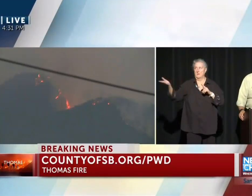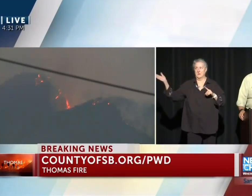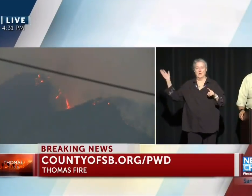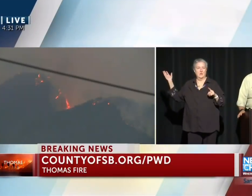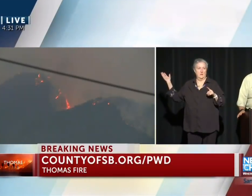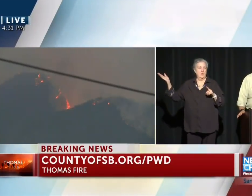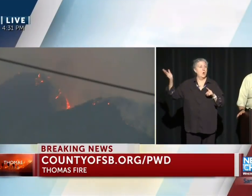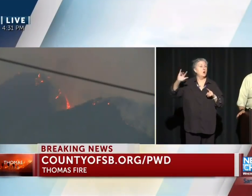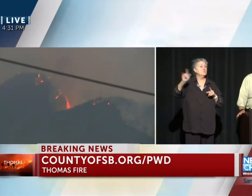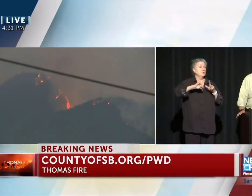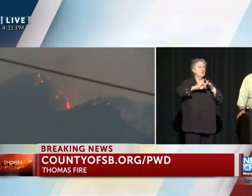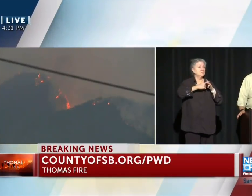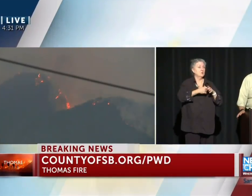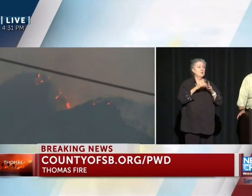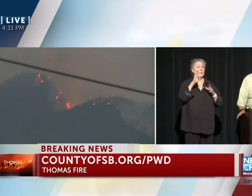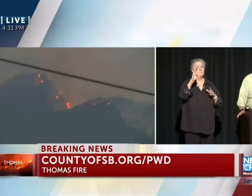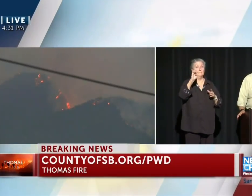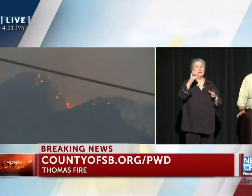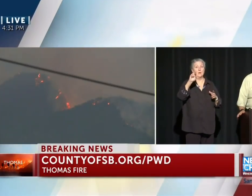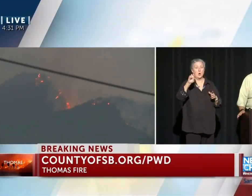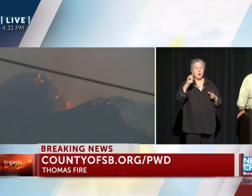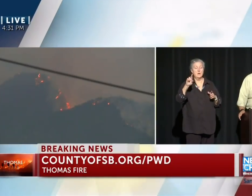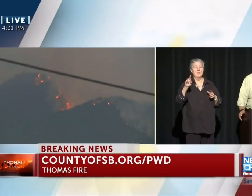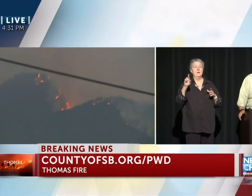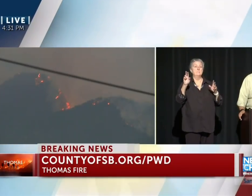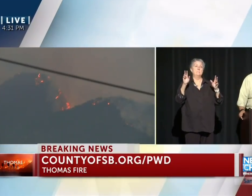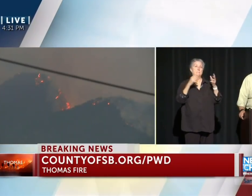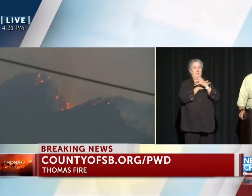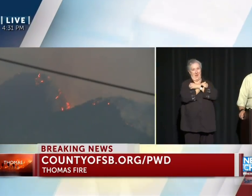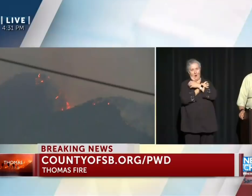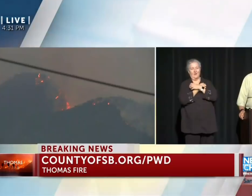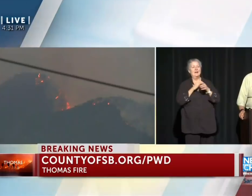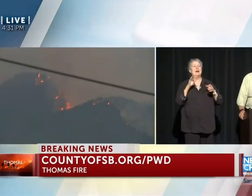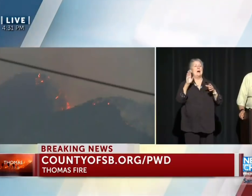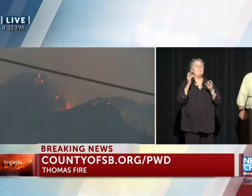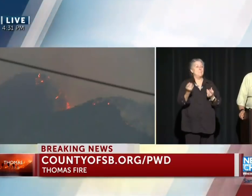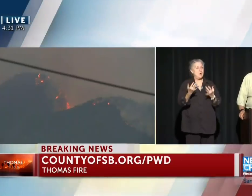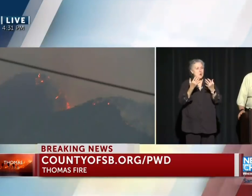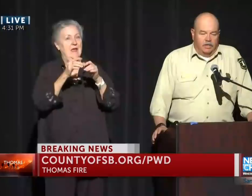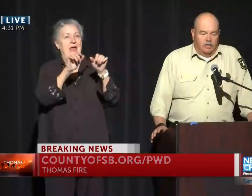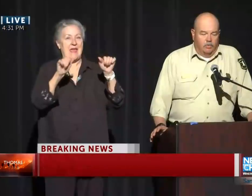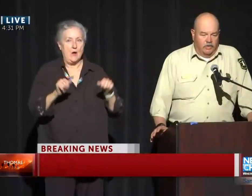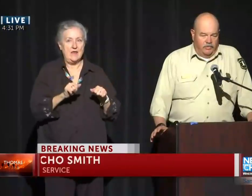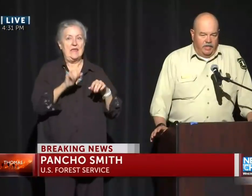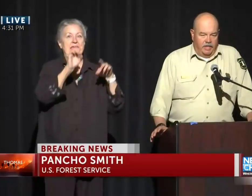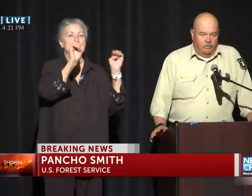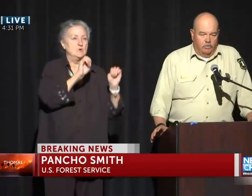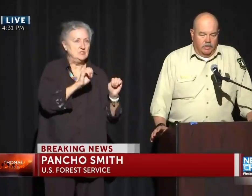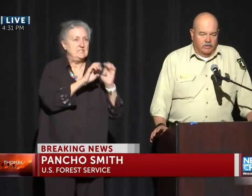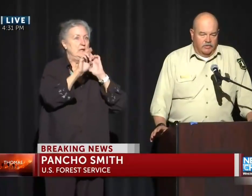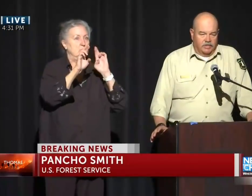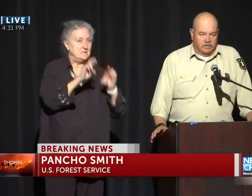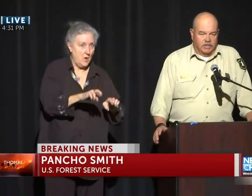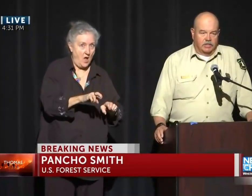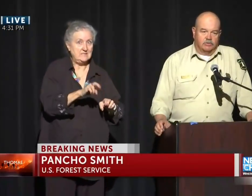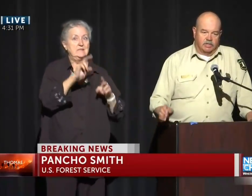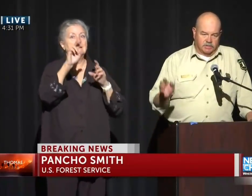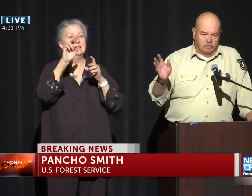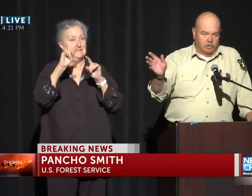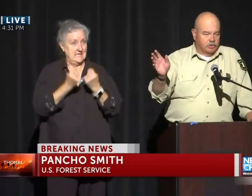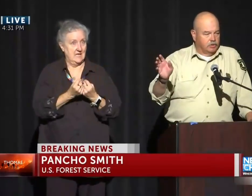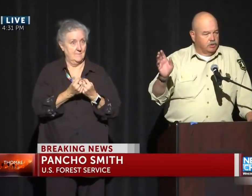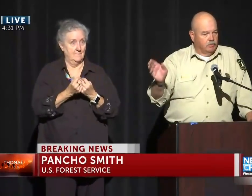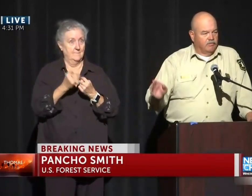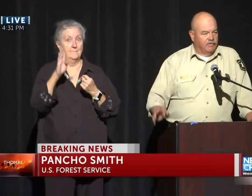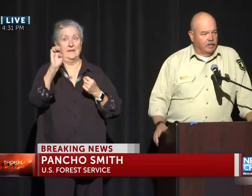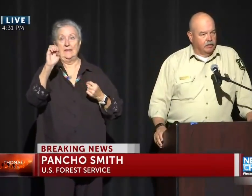have started a BEAR team, a Burned Area Emergency Response Team. And one of the things that they